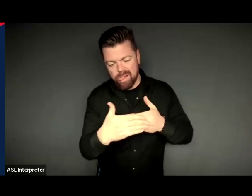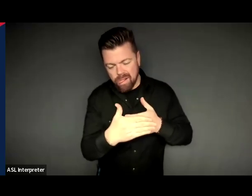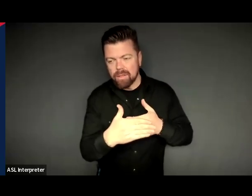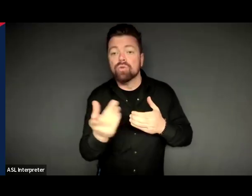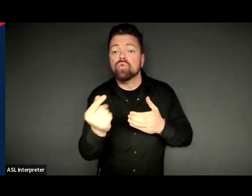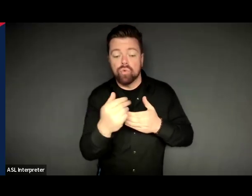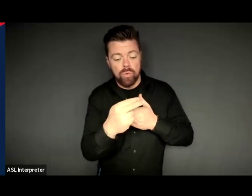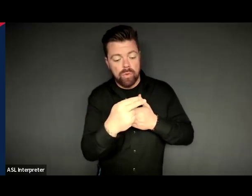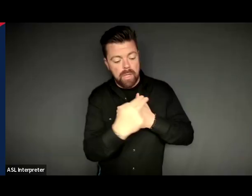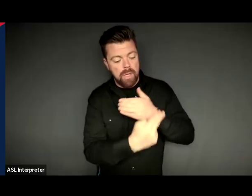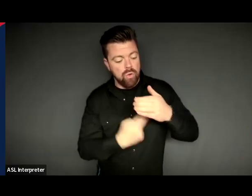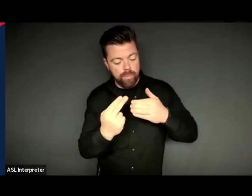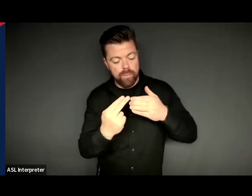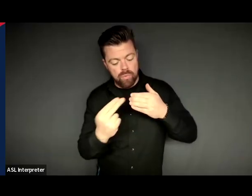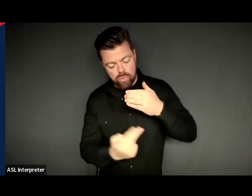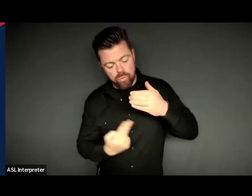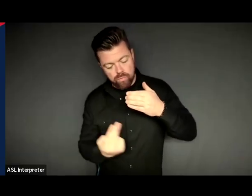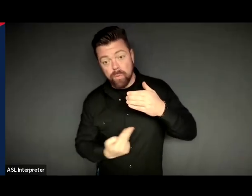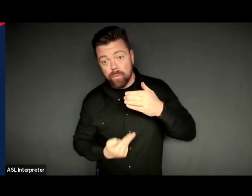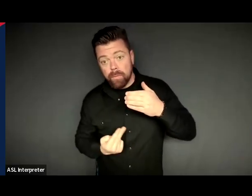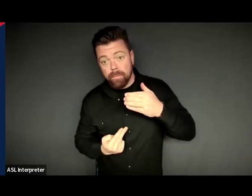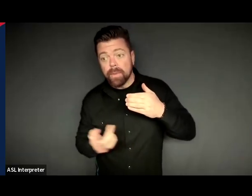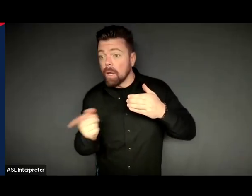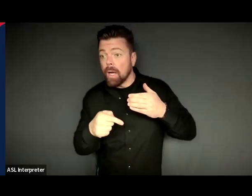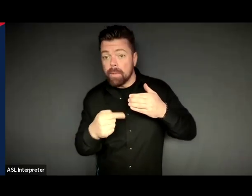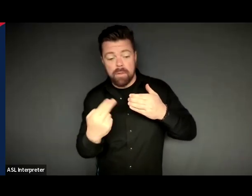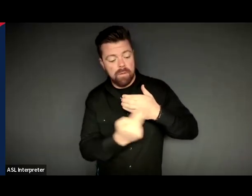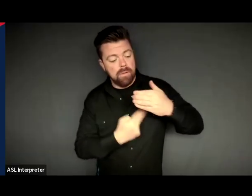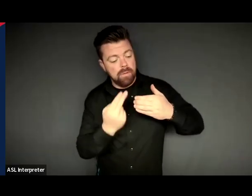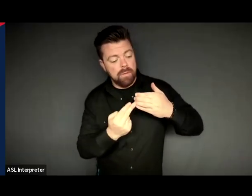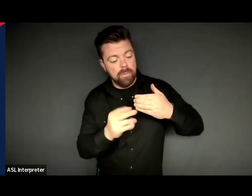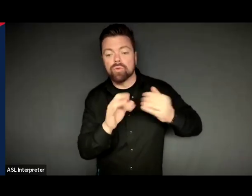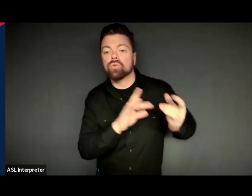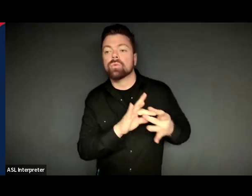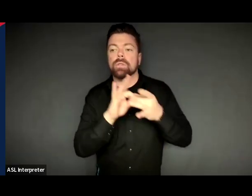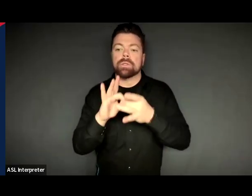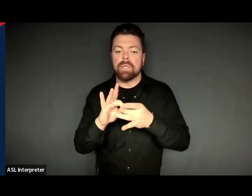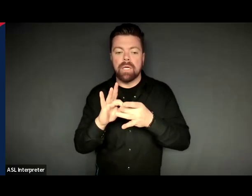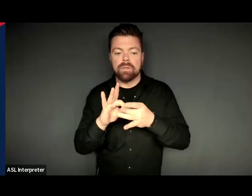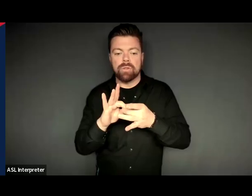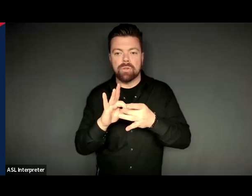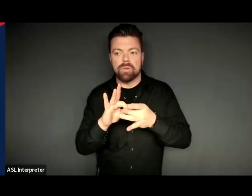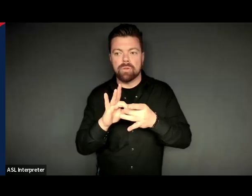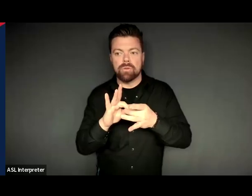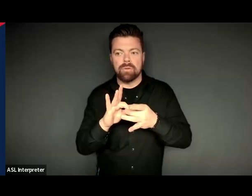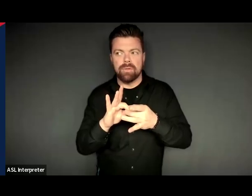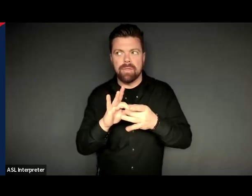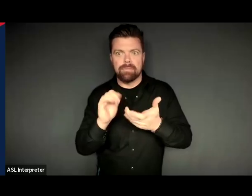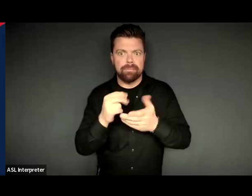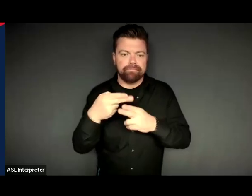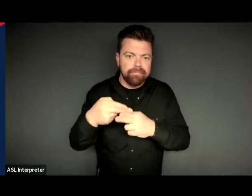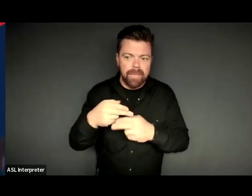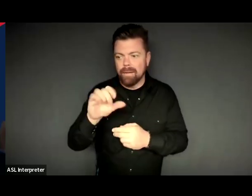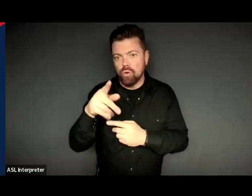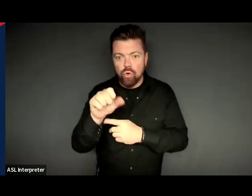body, but then there's a loop, a big loop that's also attached to the side. That's where they get their name loops, leg loops